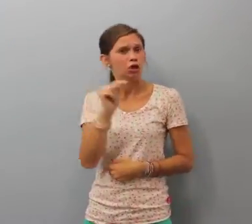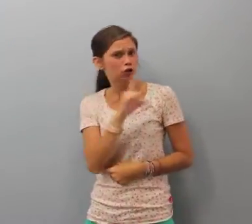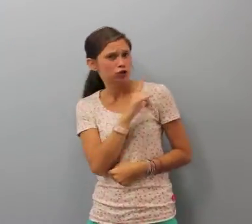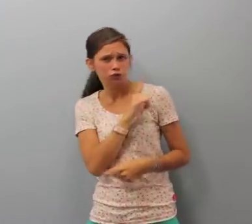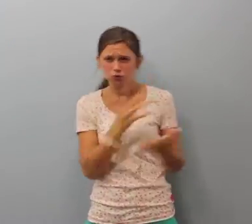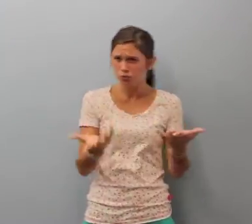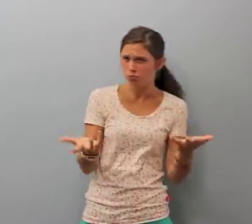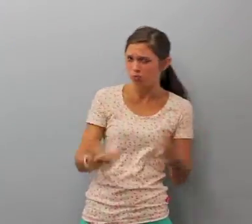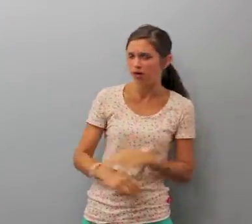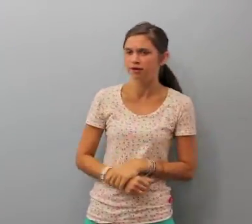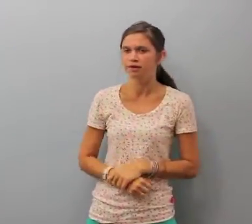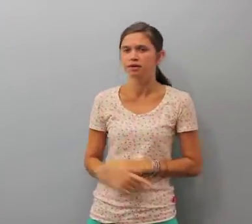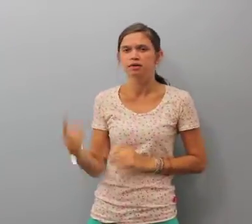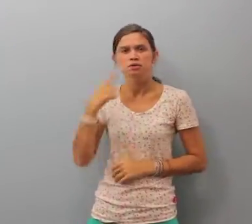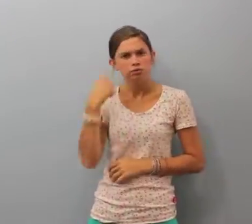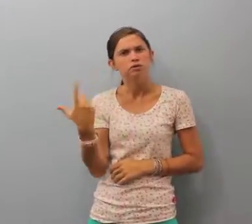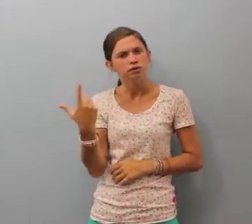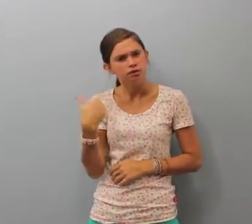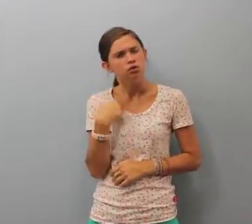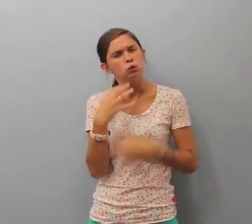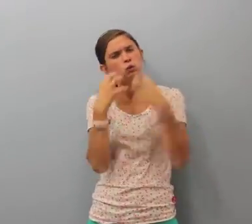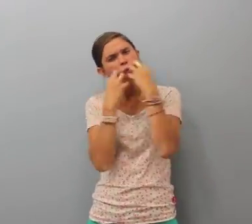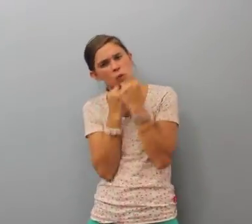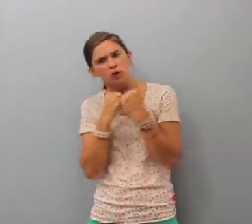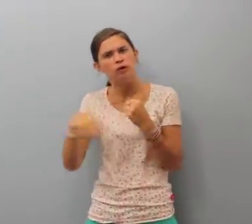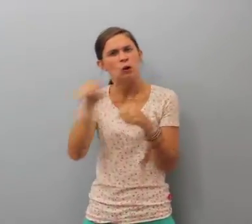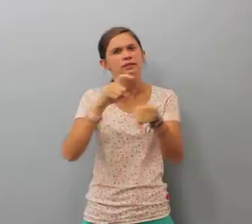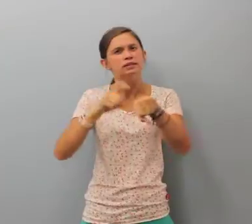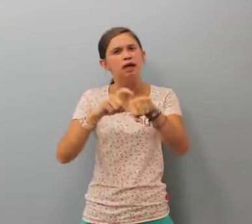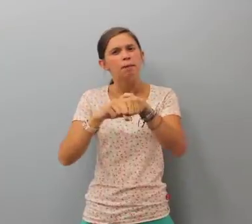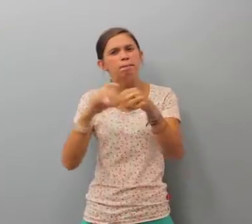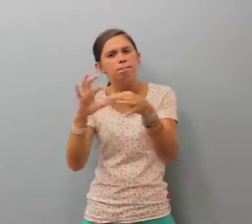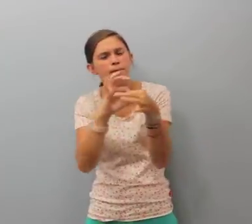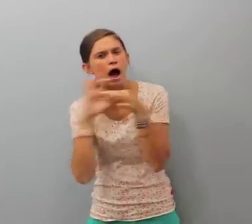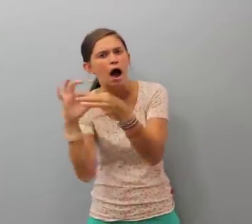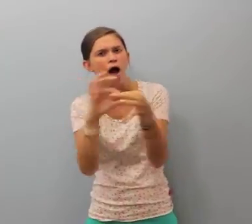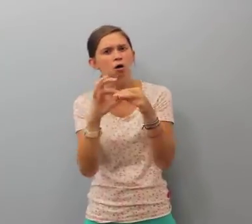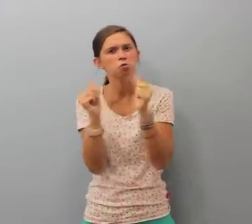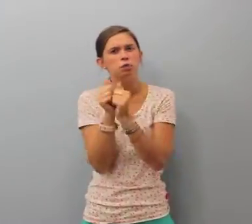Now, a special memory of the Learning Center? She said she really cherishes her time